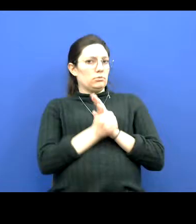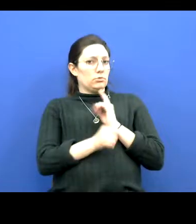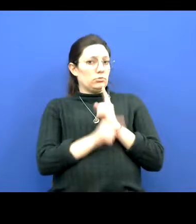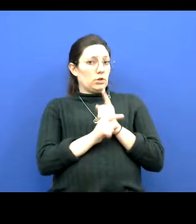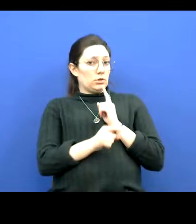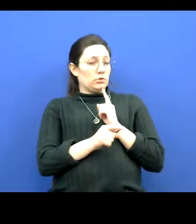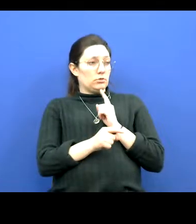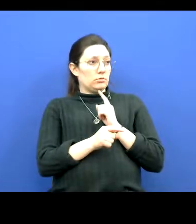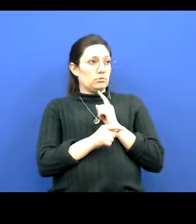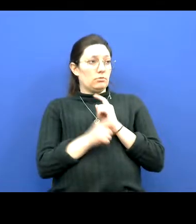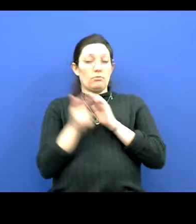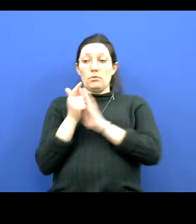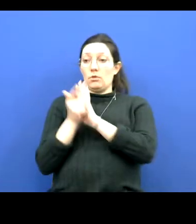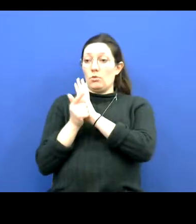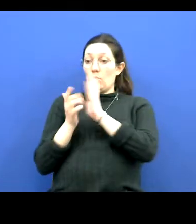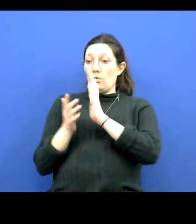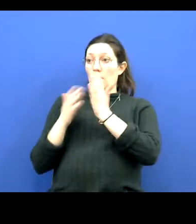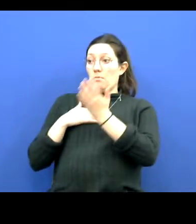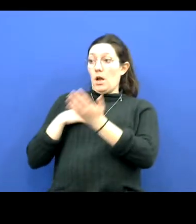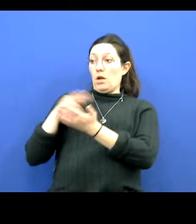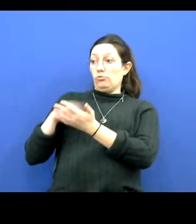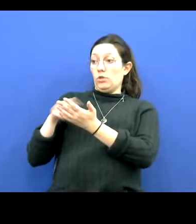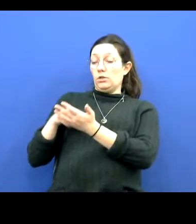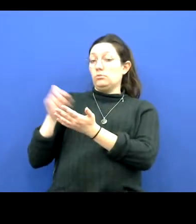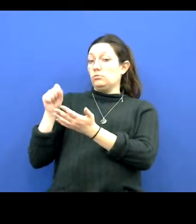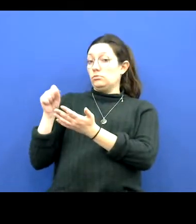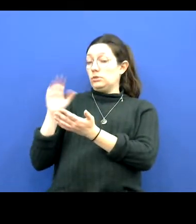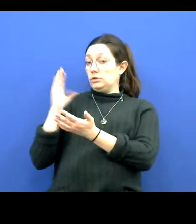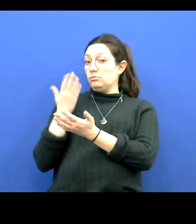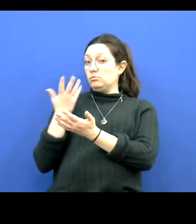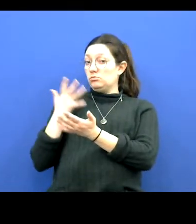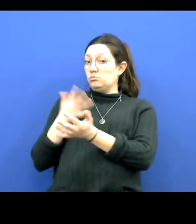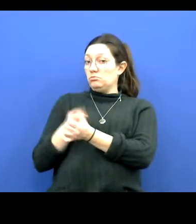From what I read, yes. Okay.